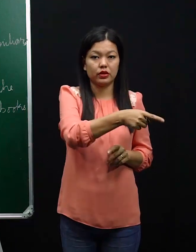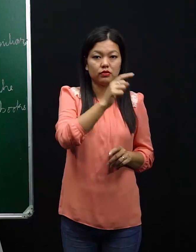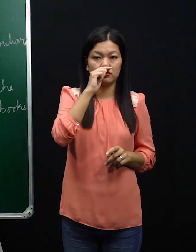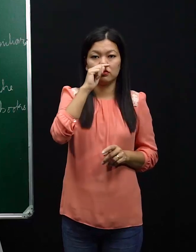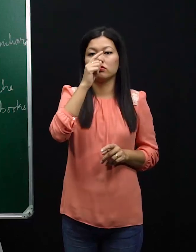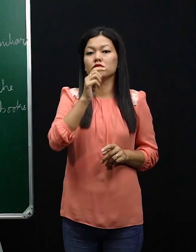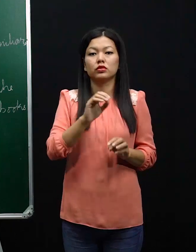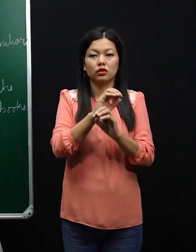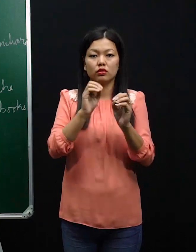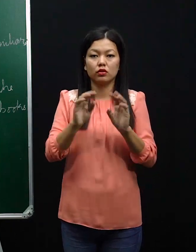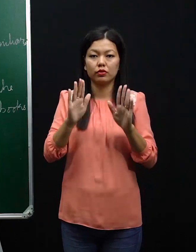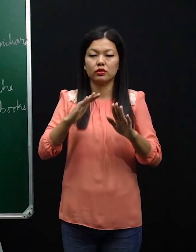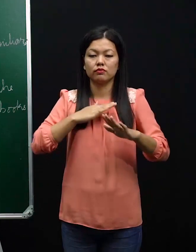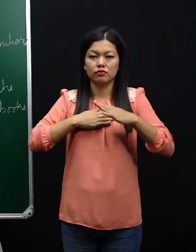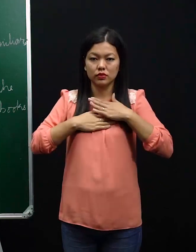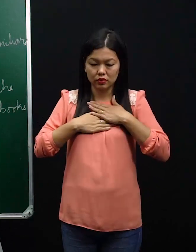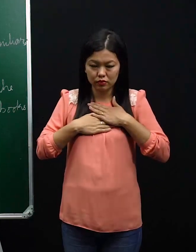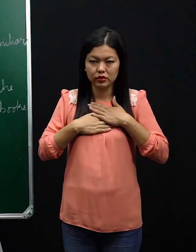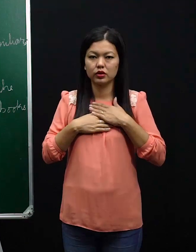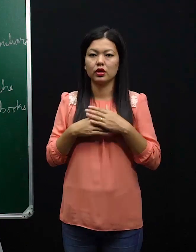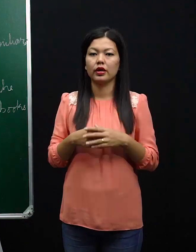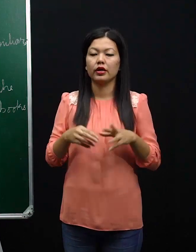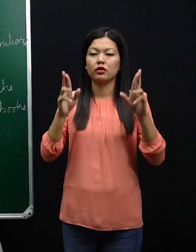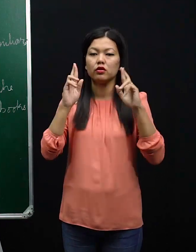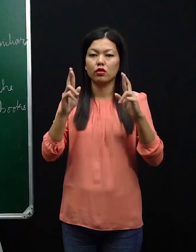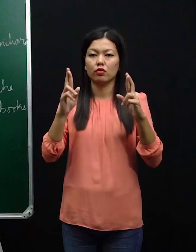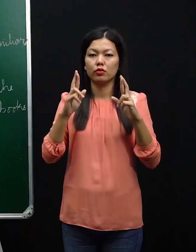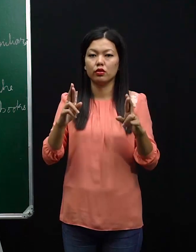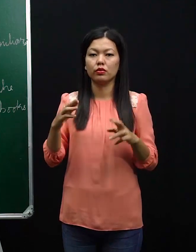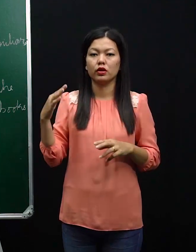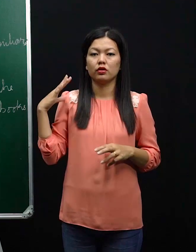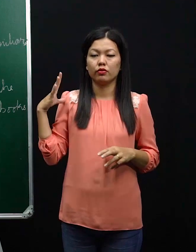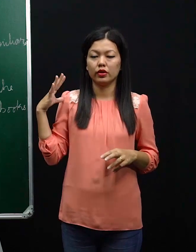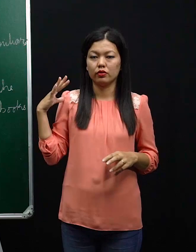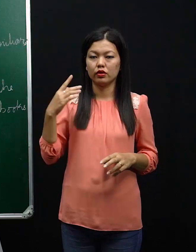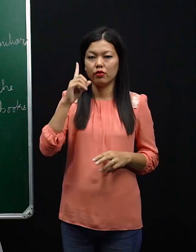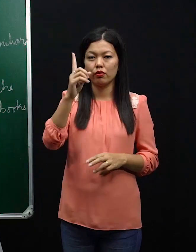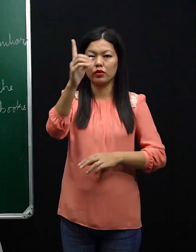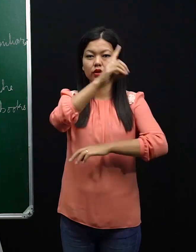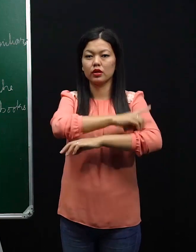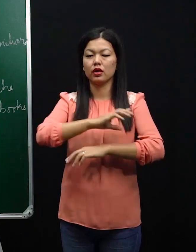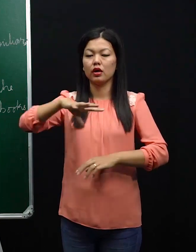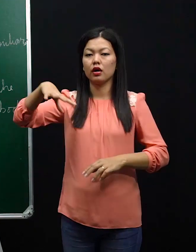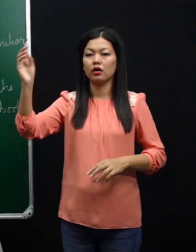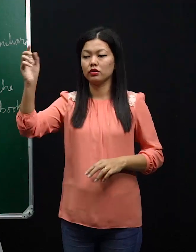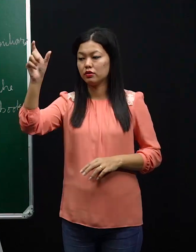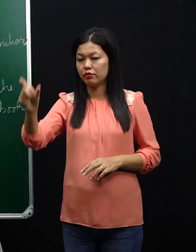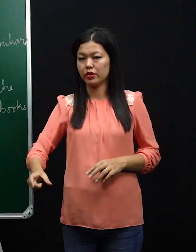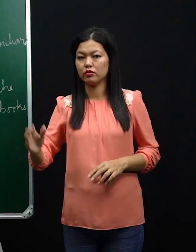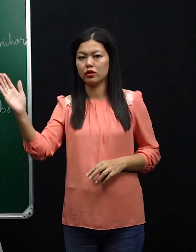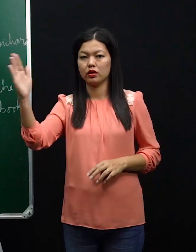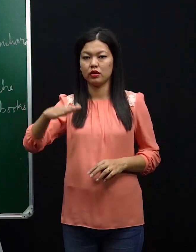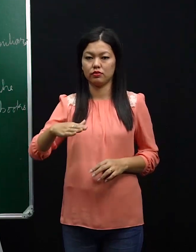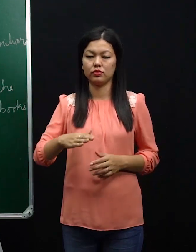us to remember from the story of the great stone face is that humility is what makes us wise. We may